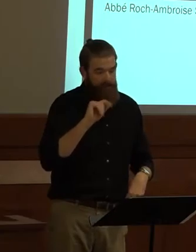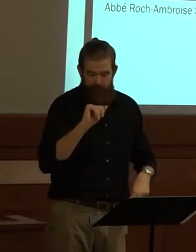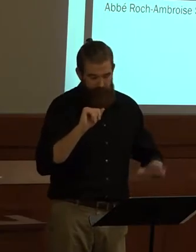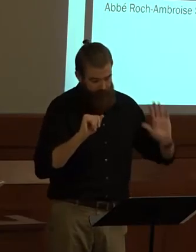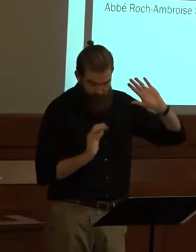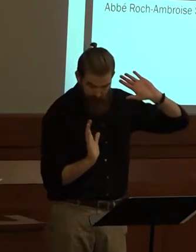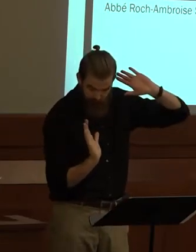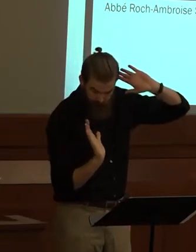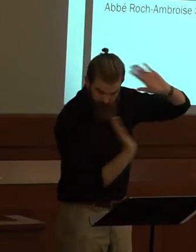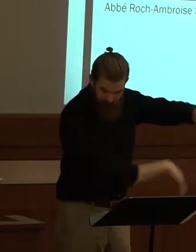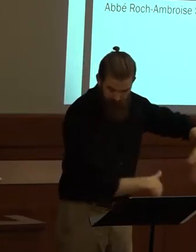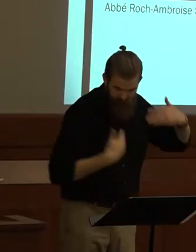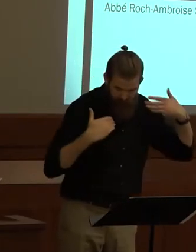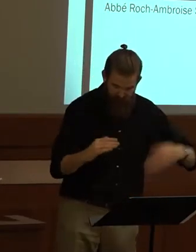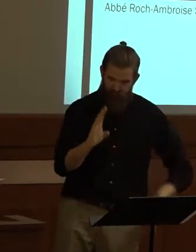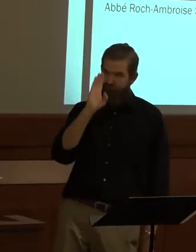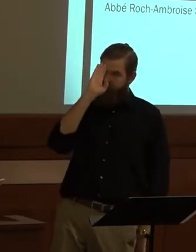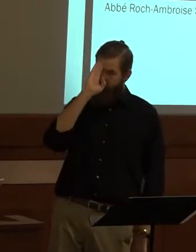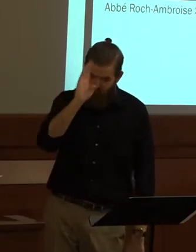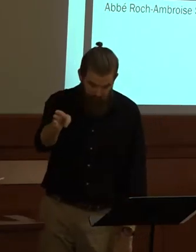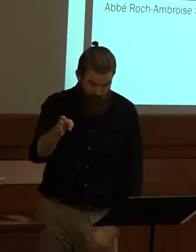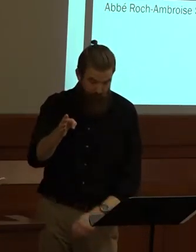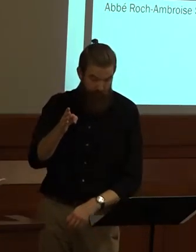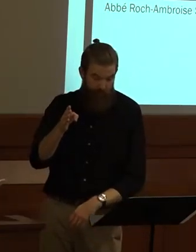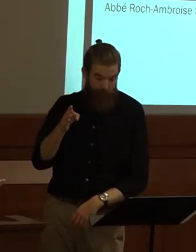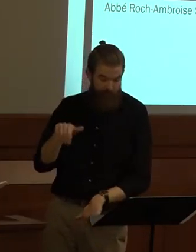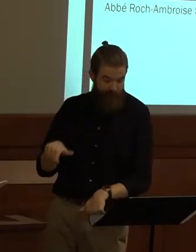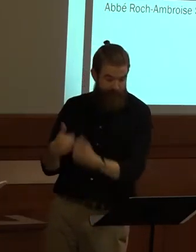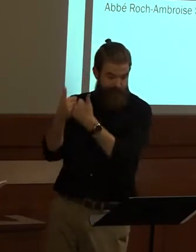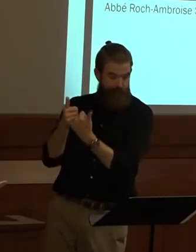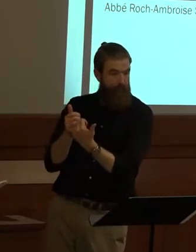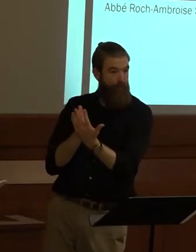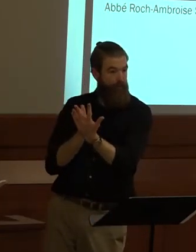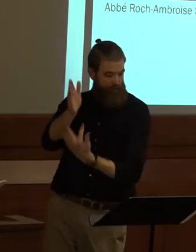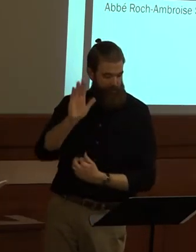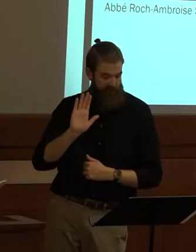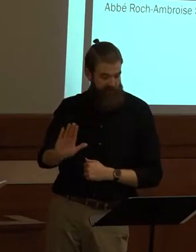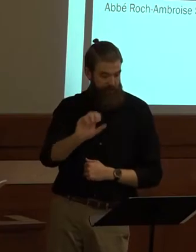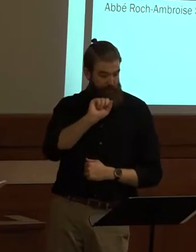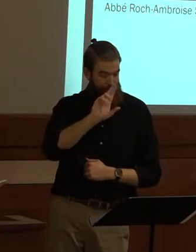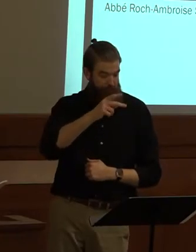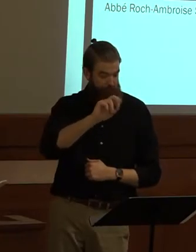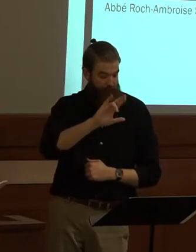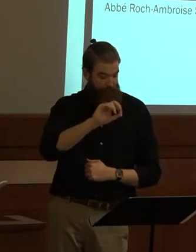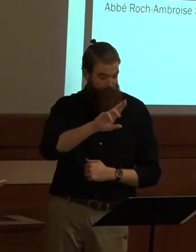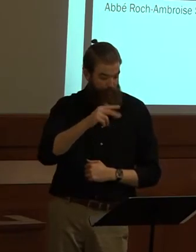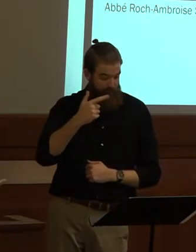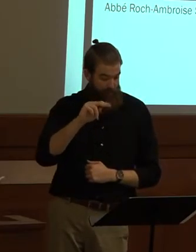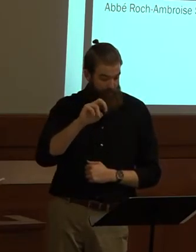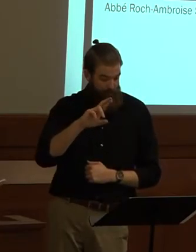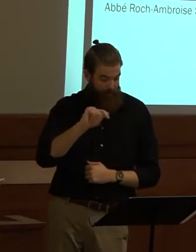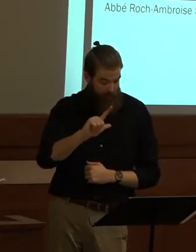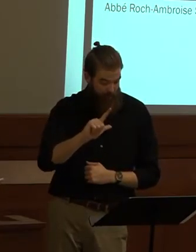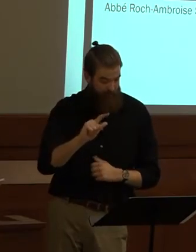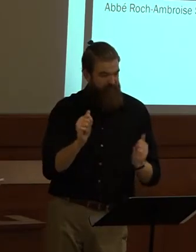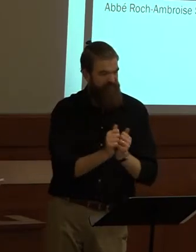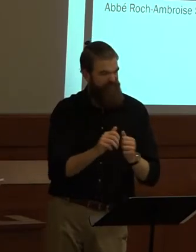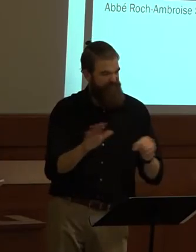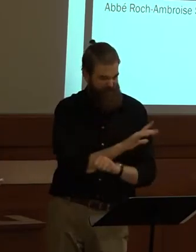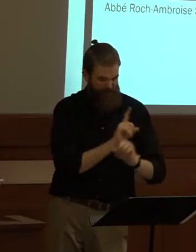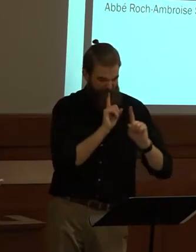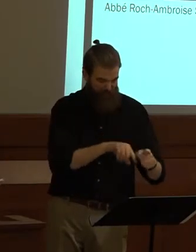Chanac-Lanzac, that's his sister, explained Monsignor Minghini, very much interested, inquired